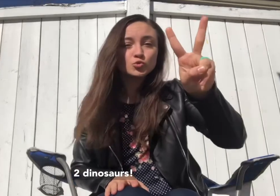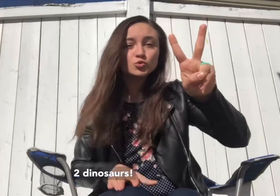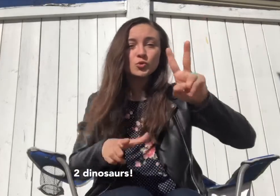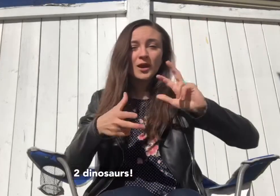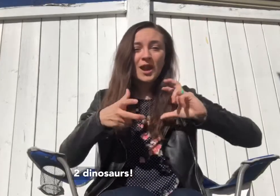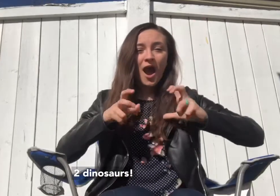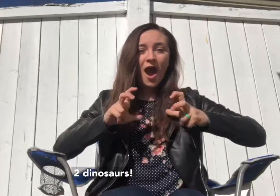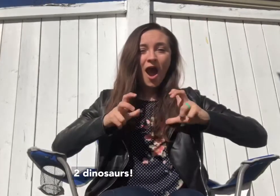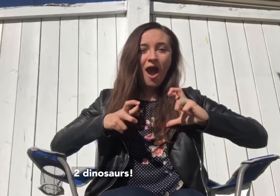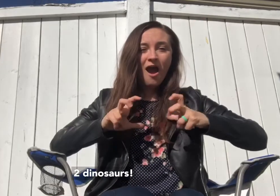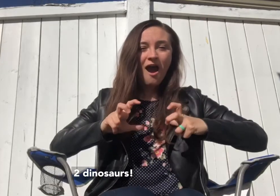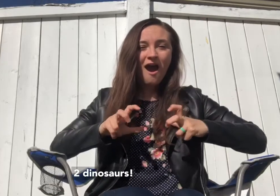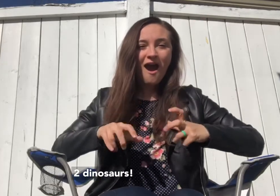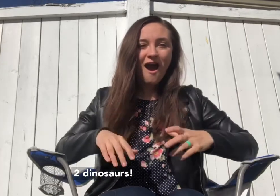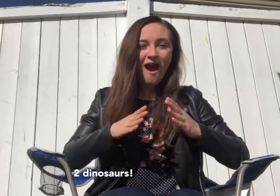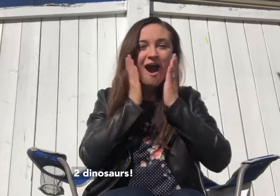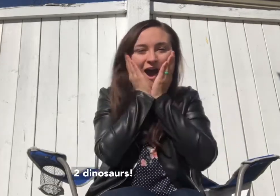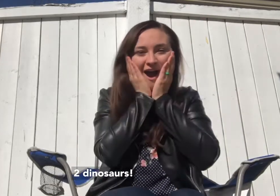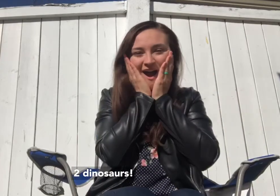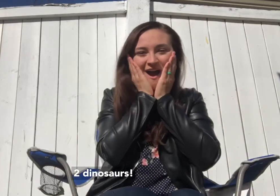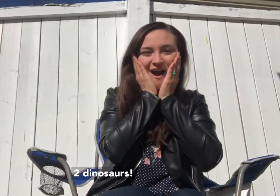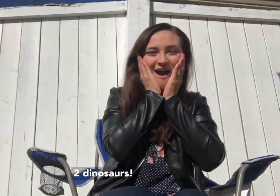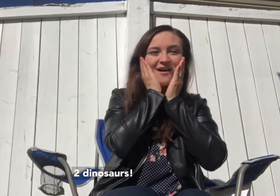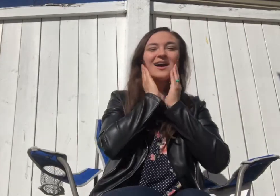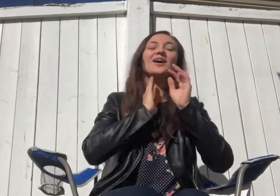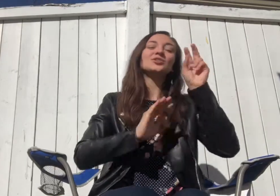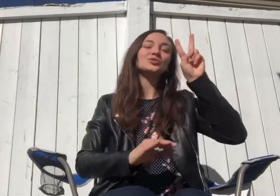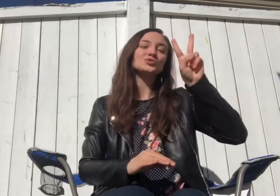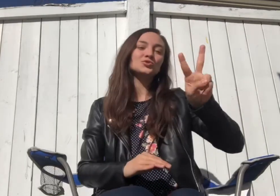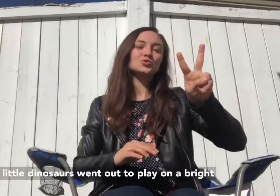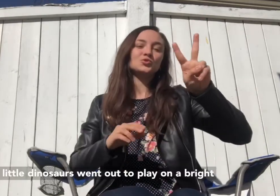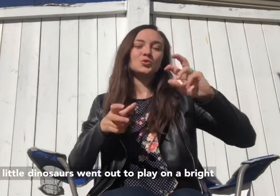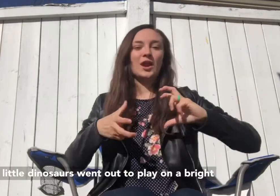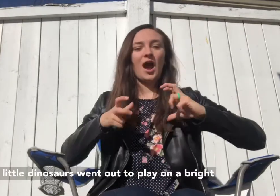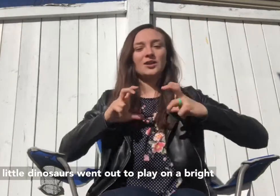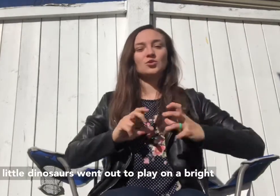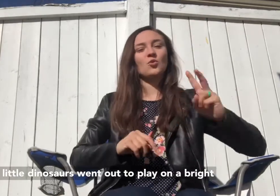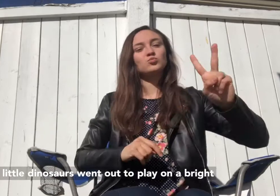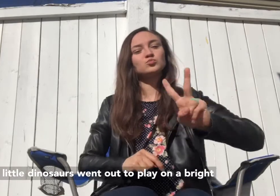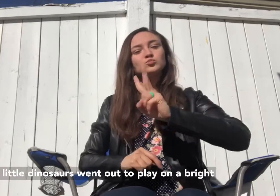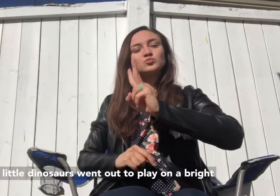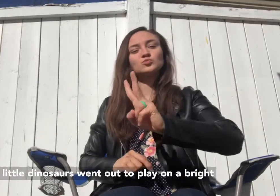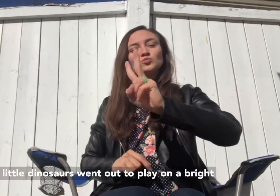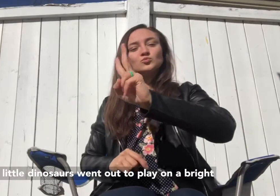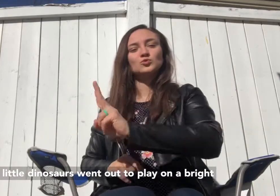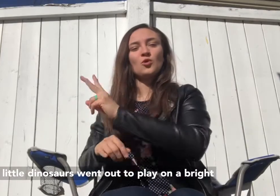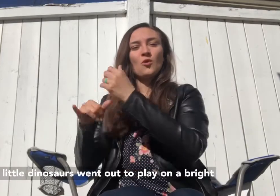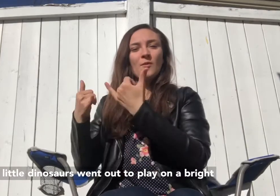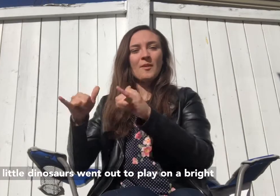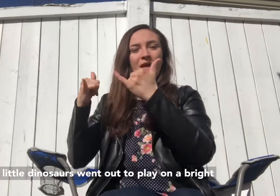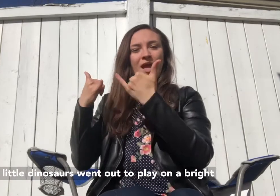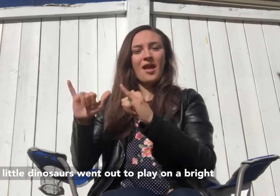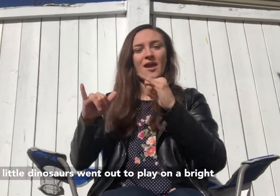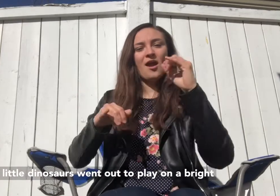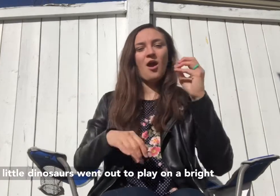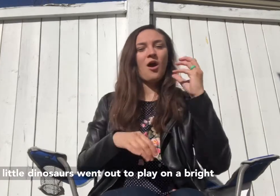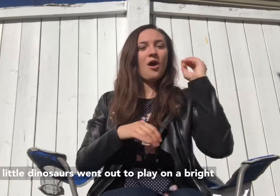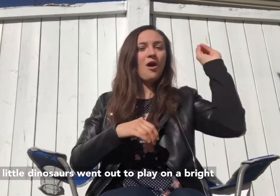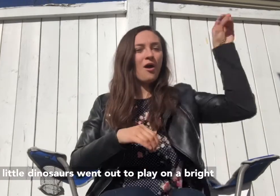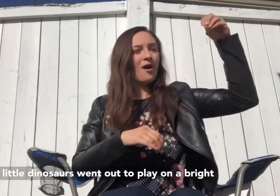Two dinosaurs. Two little dinosaurs went out to play